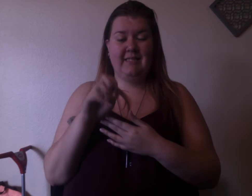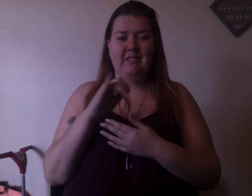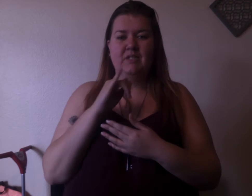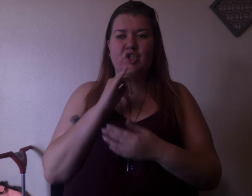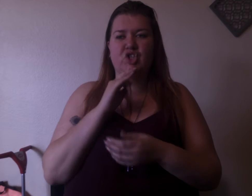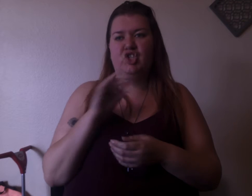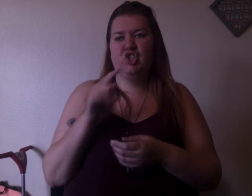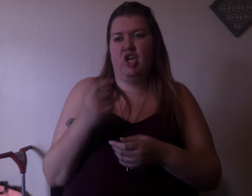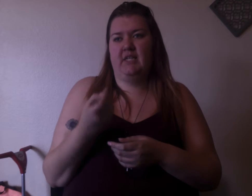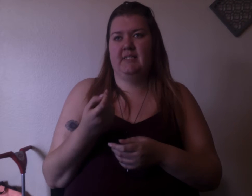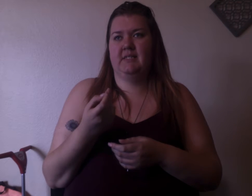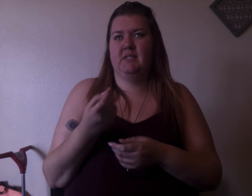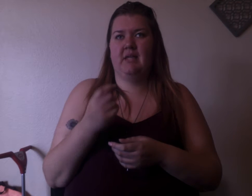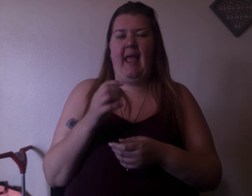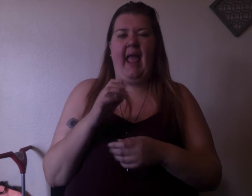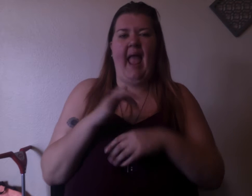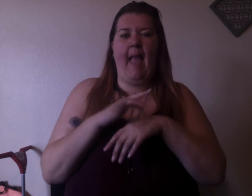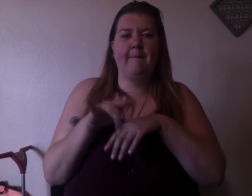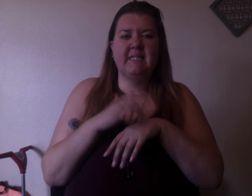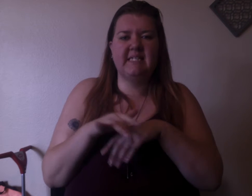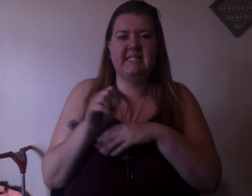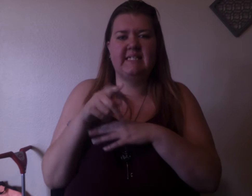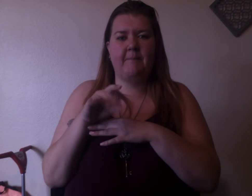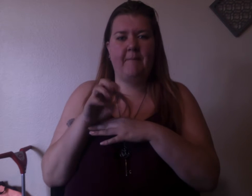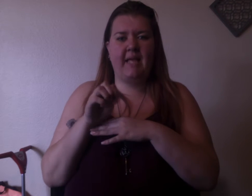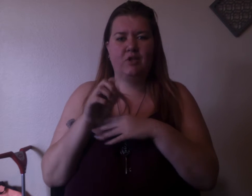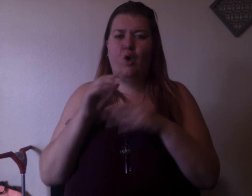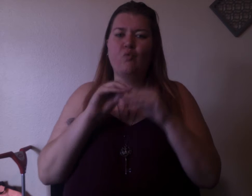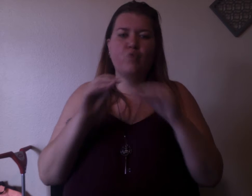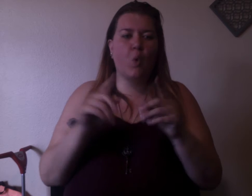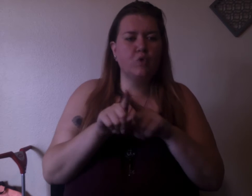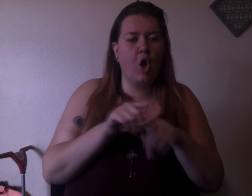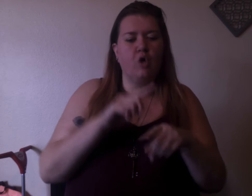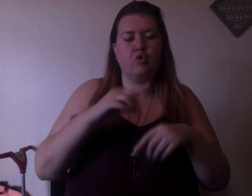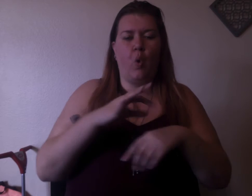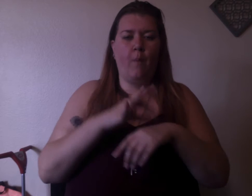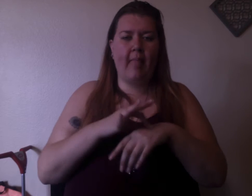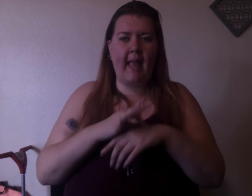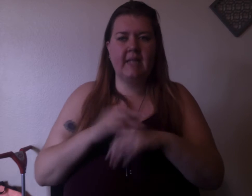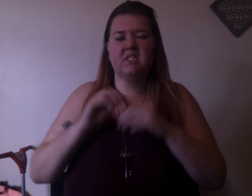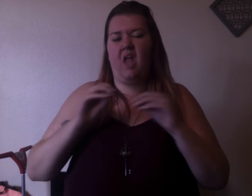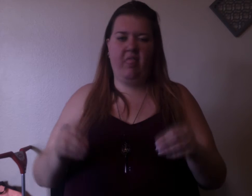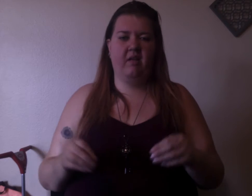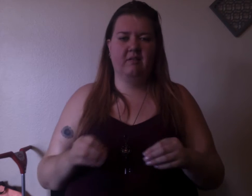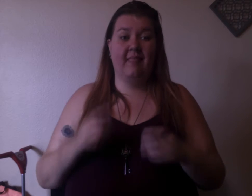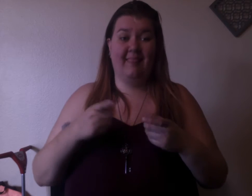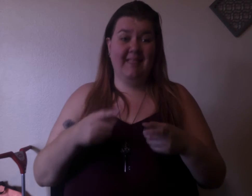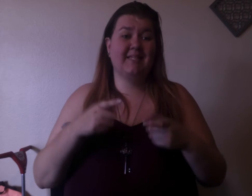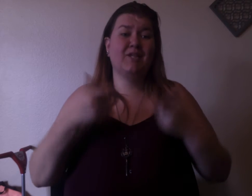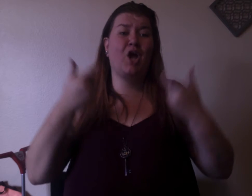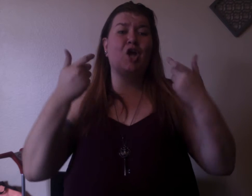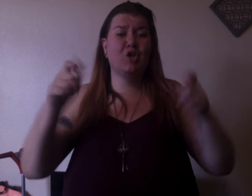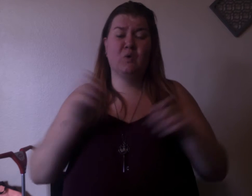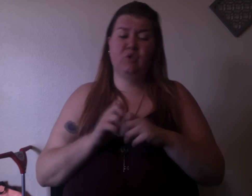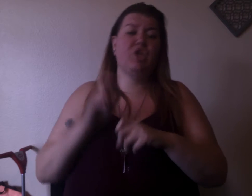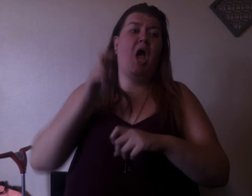space. There's no stars, no planets, no nothing. I mean, this is a huge jump that I'm talking about. And